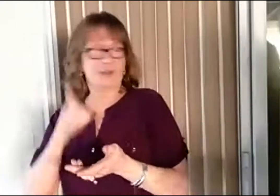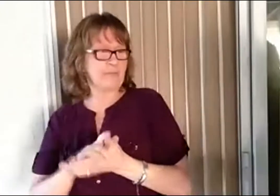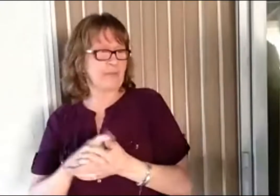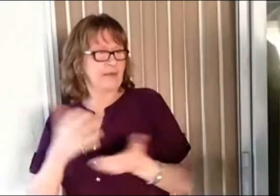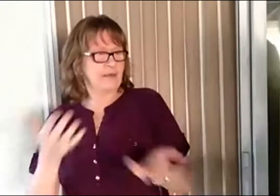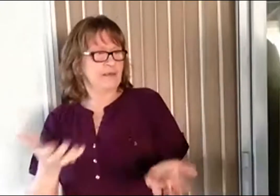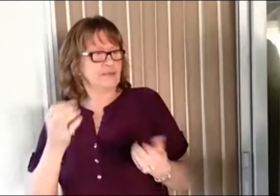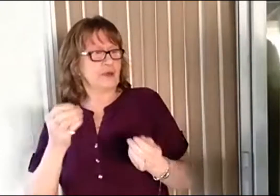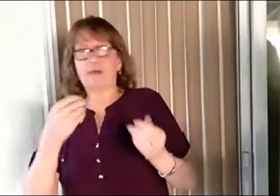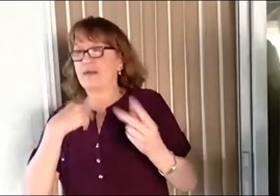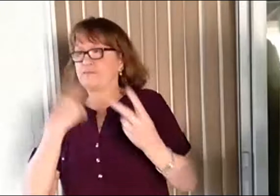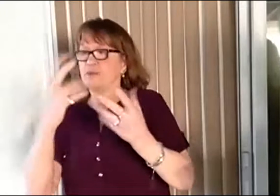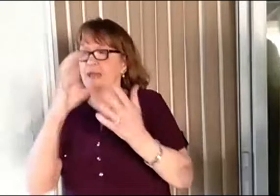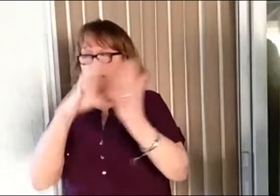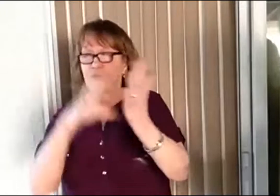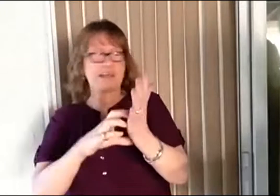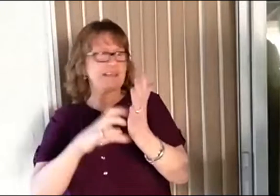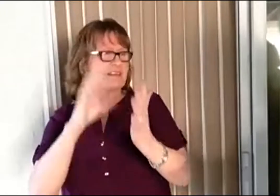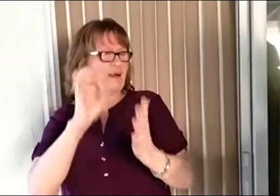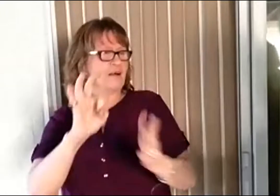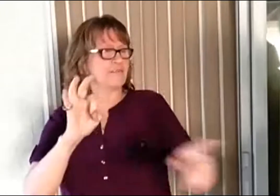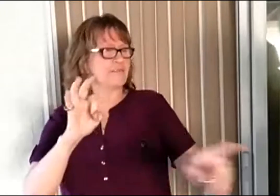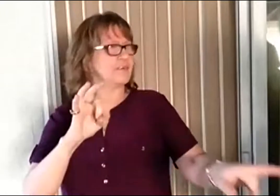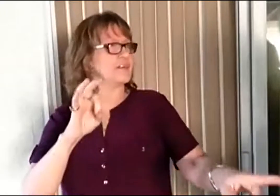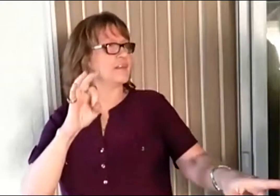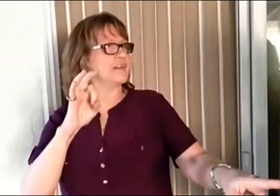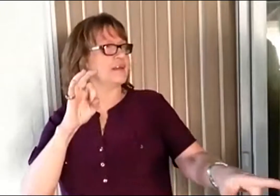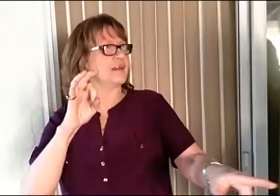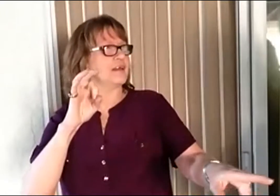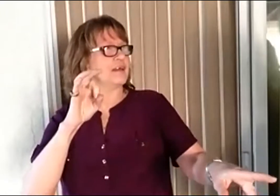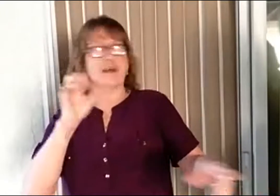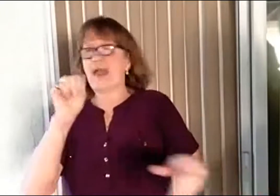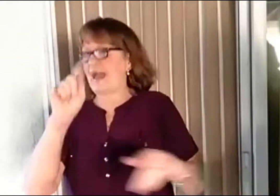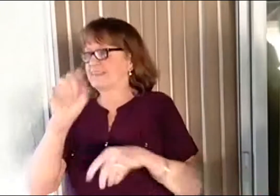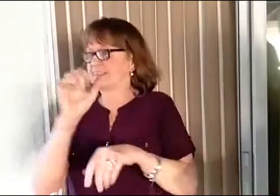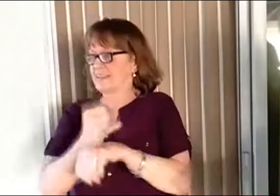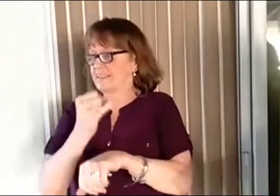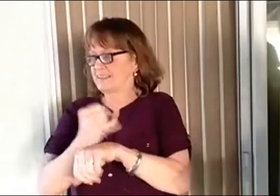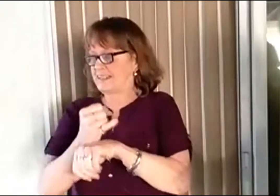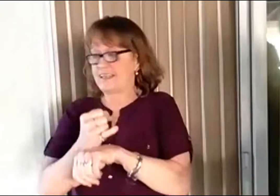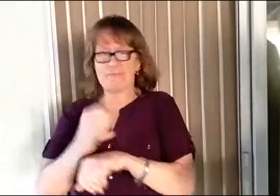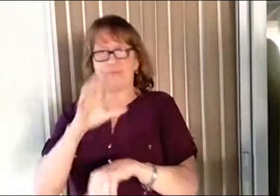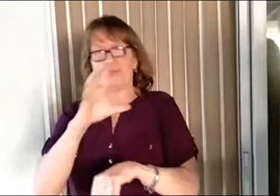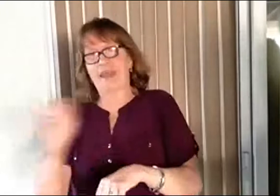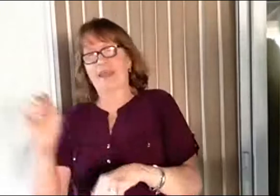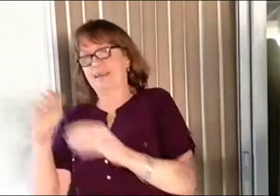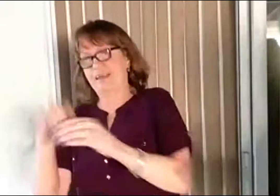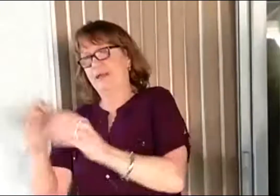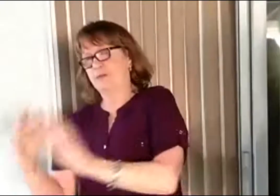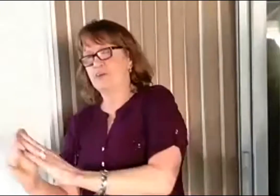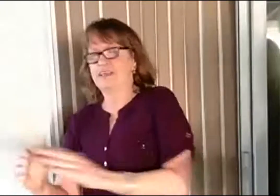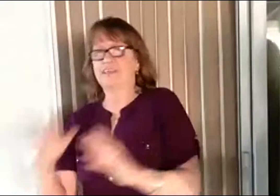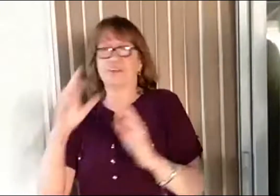sure. So we have two categories of Dan at CSD. at CSD and